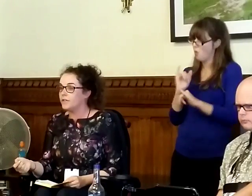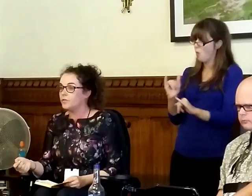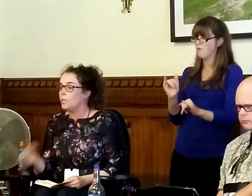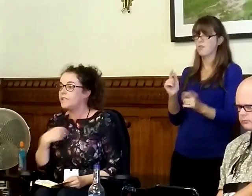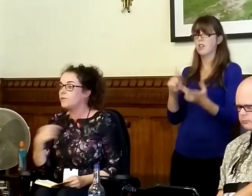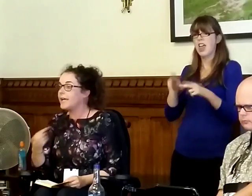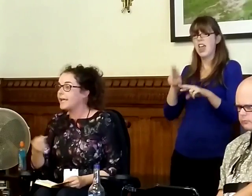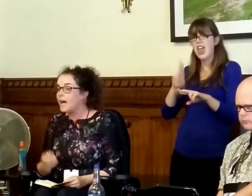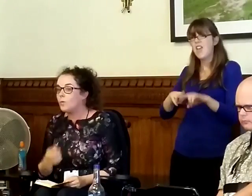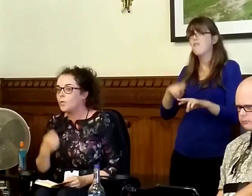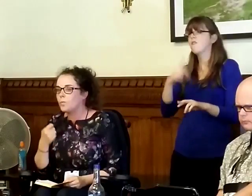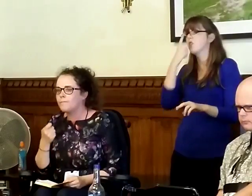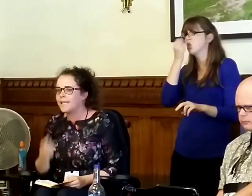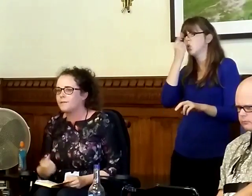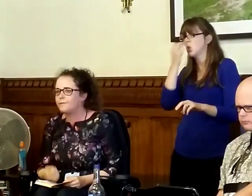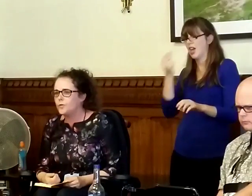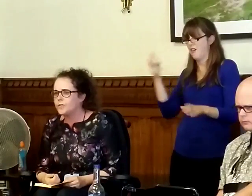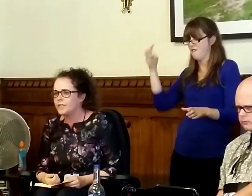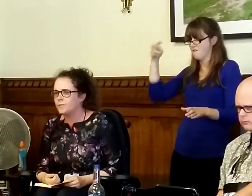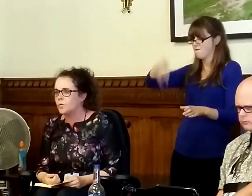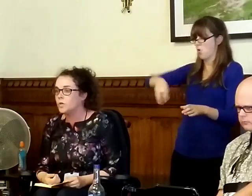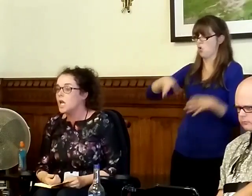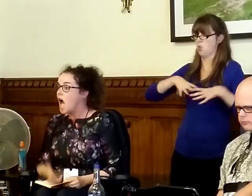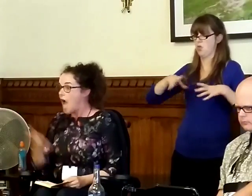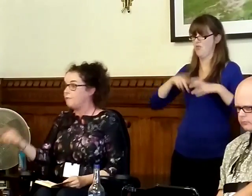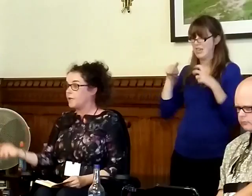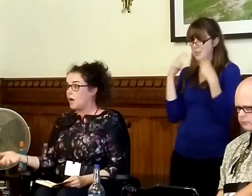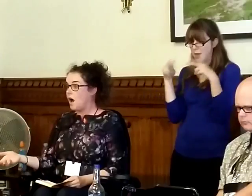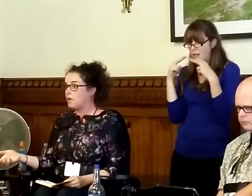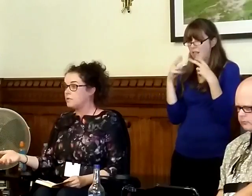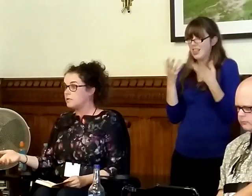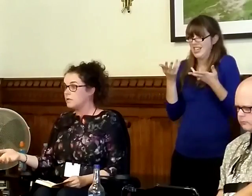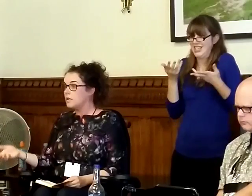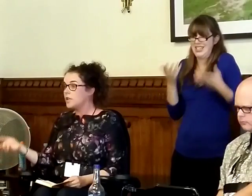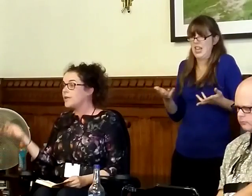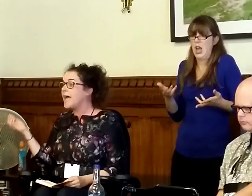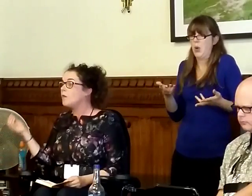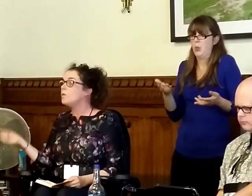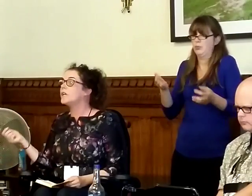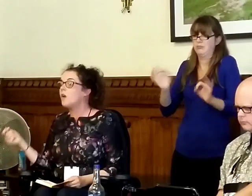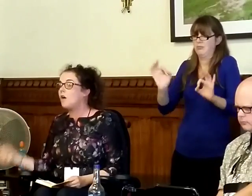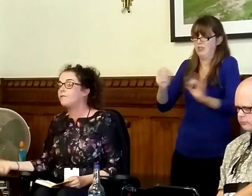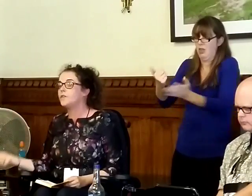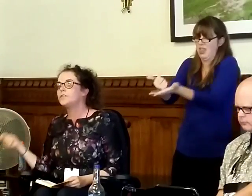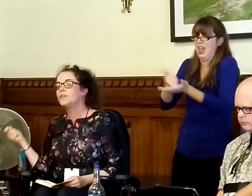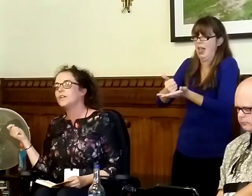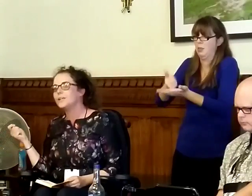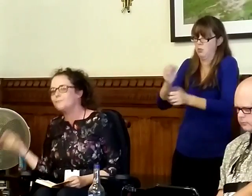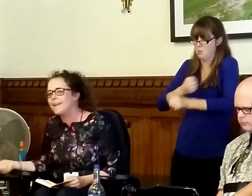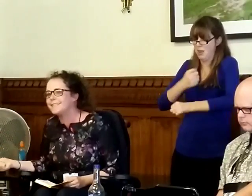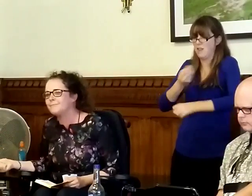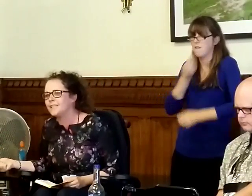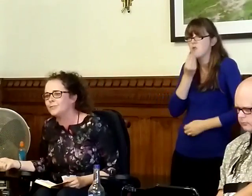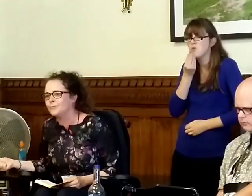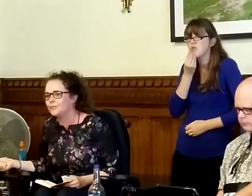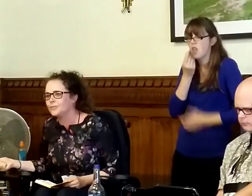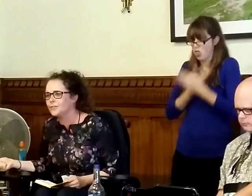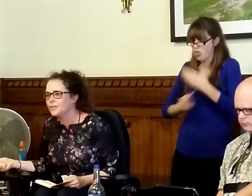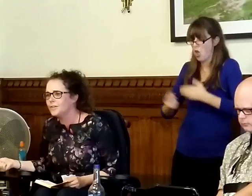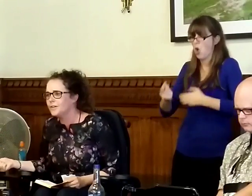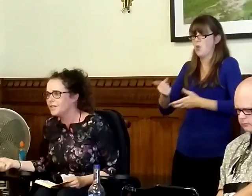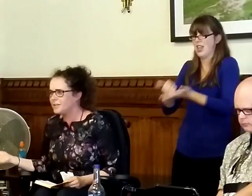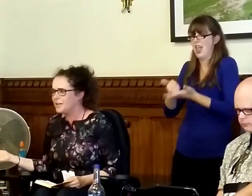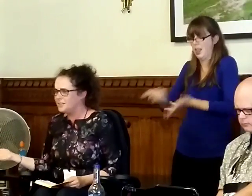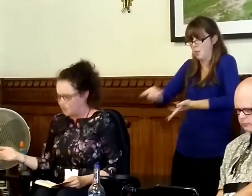in a ready meal, we don't get help with making food anymore. And if we can't, the only help we're being offered is ready